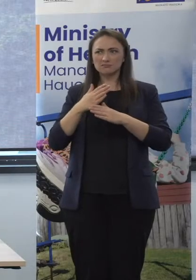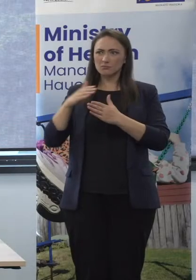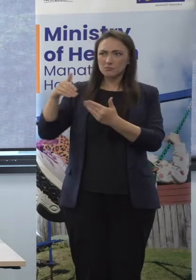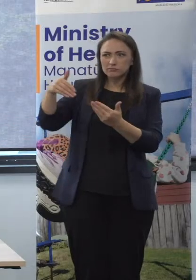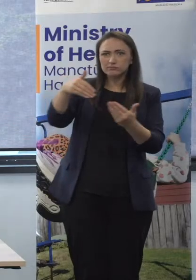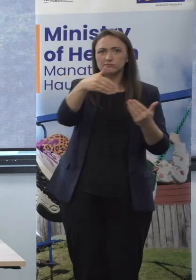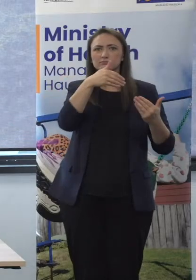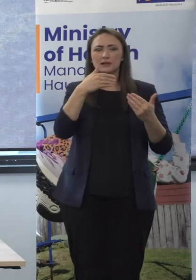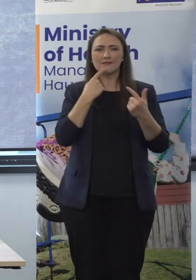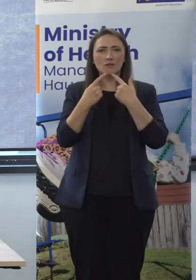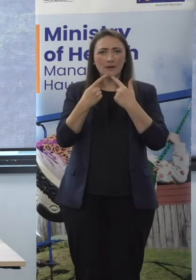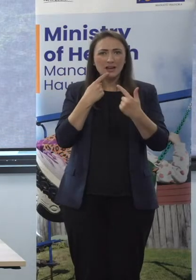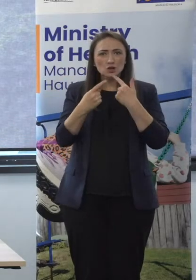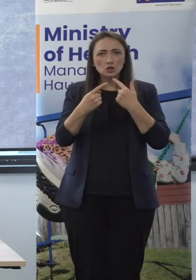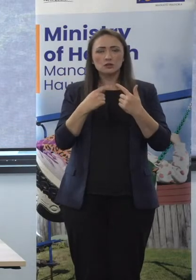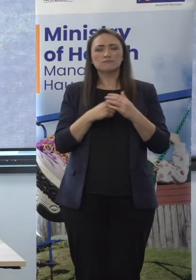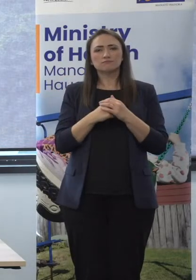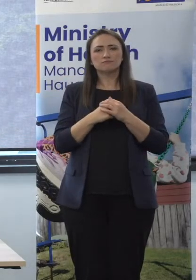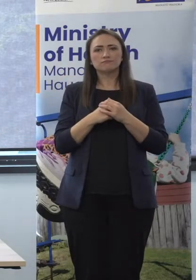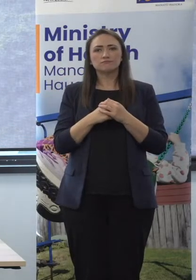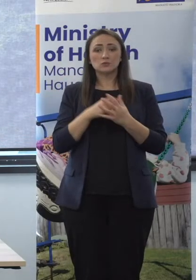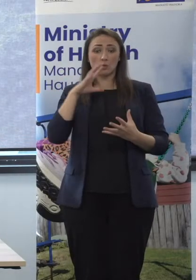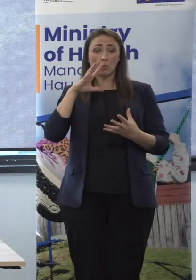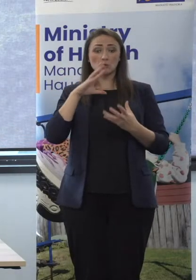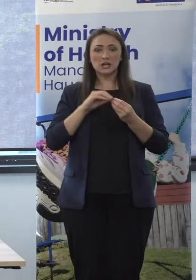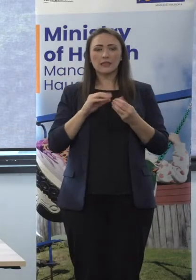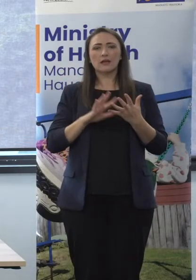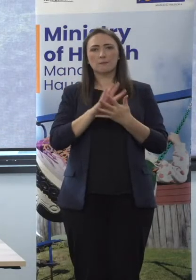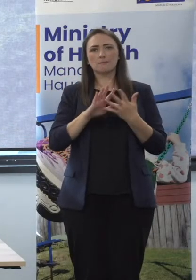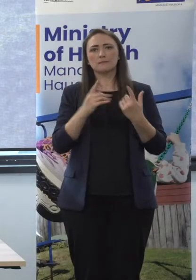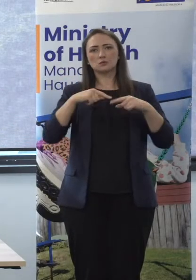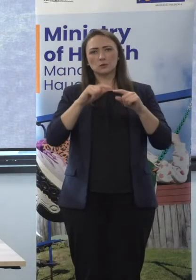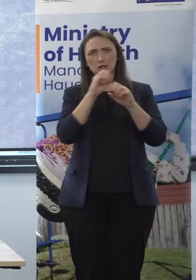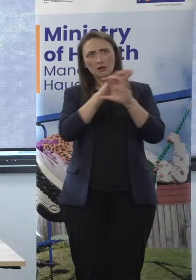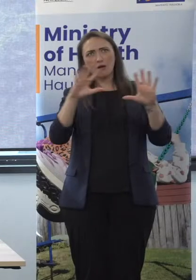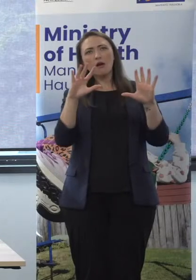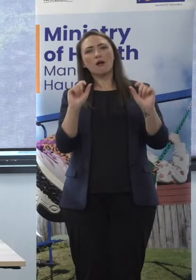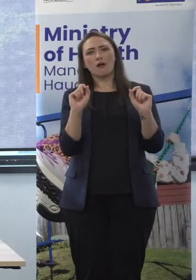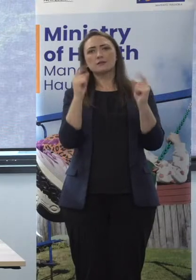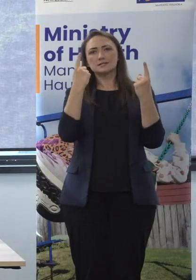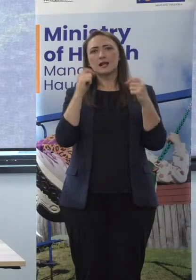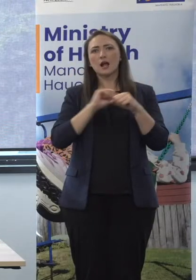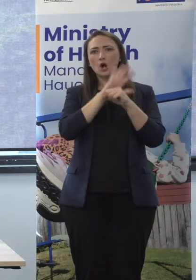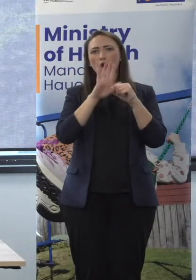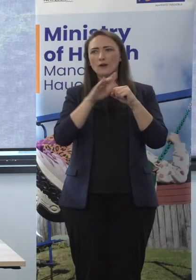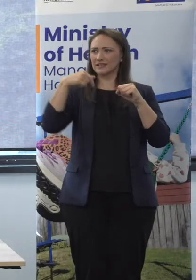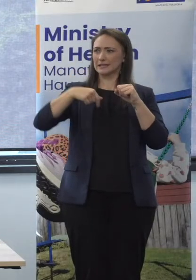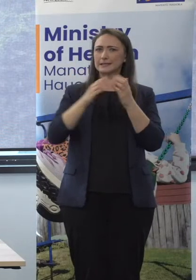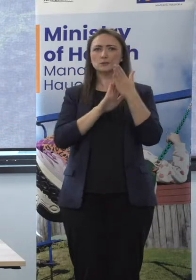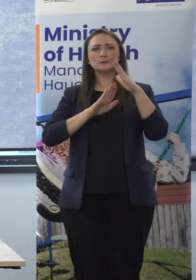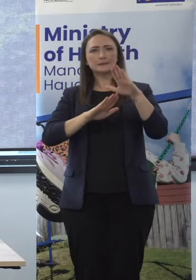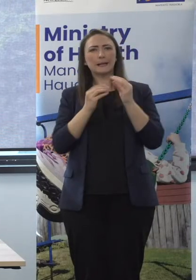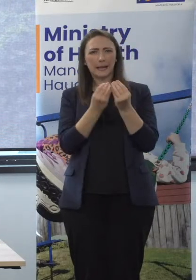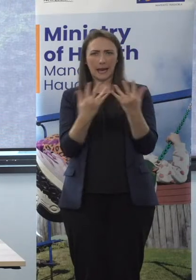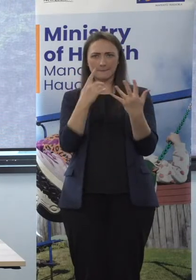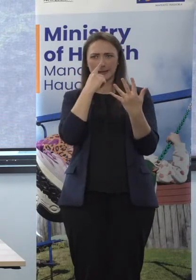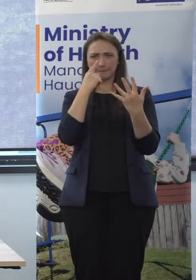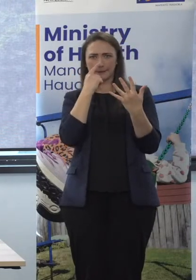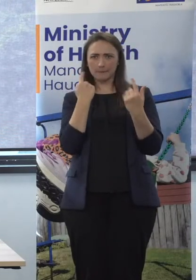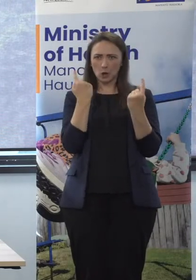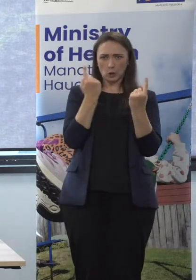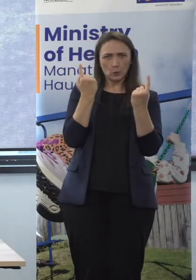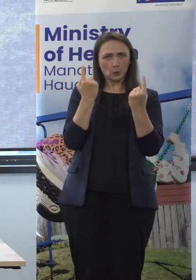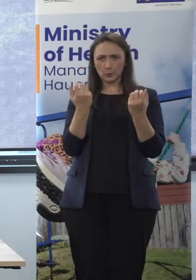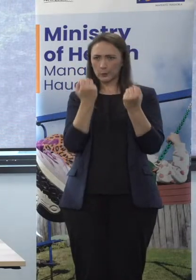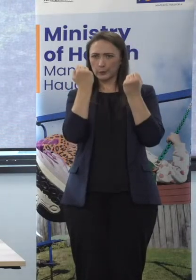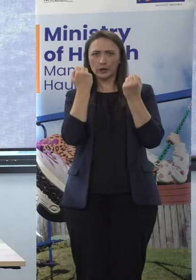of settings, which collectively provide a better understanding of the prevalence of COVID-19 in our community and to